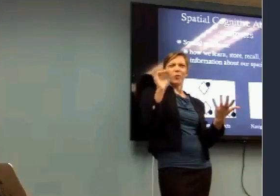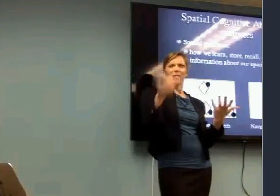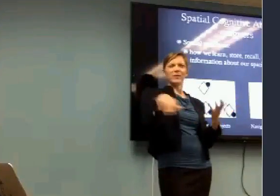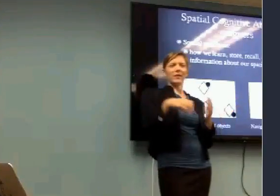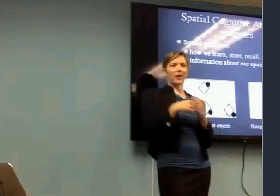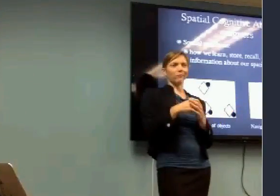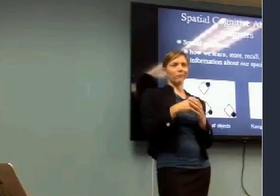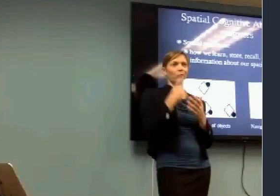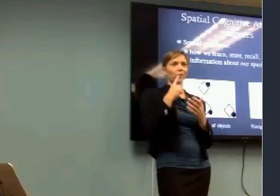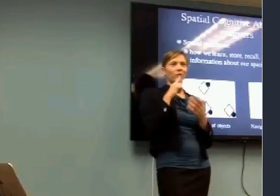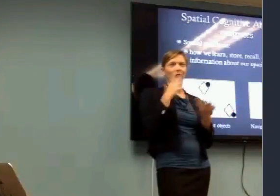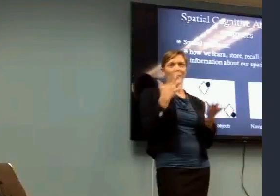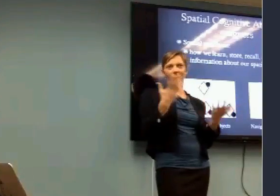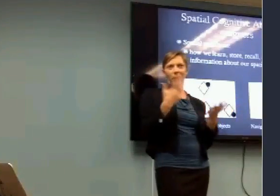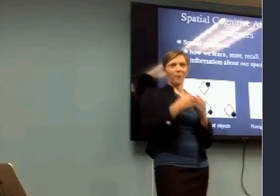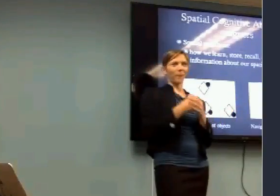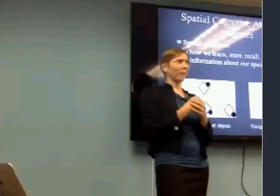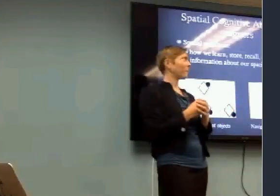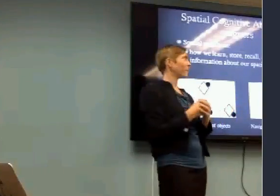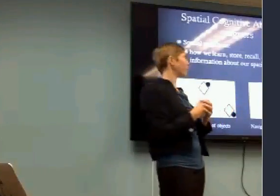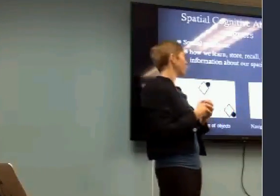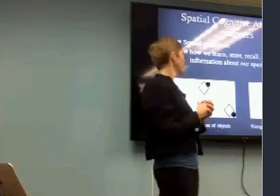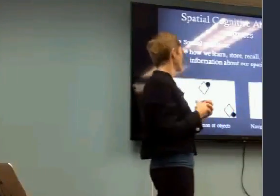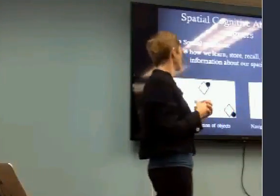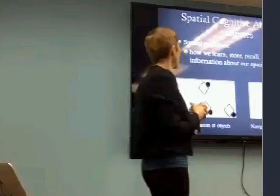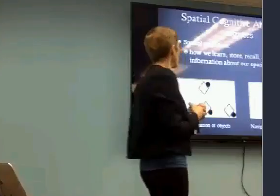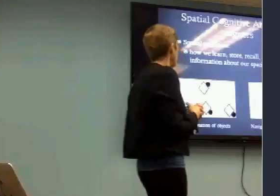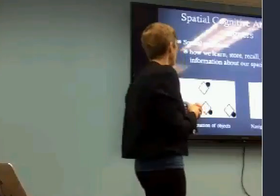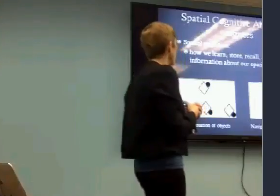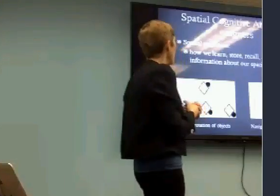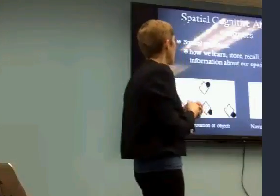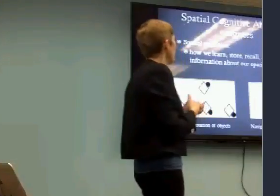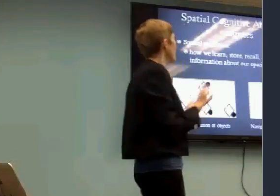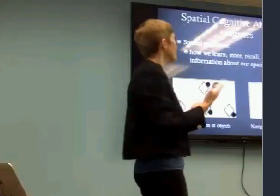So first, we want to ask the question, what is spatial cognition?